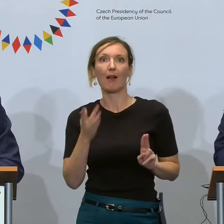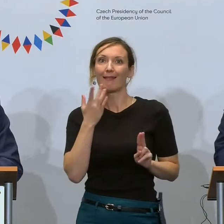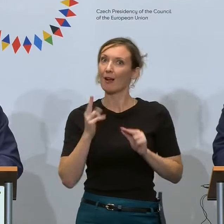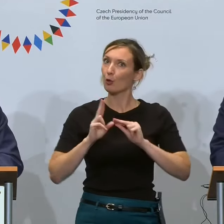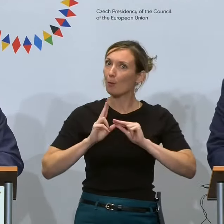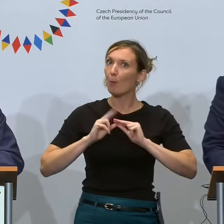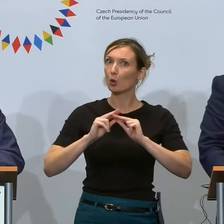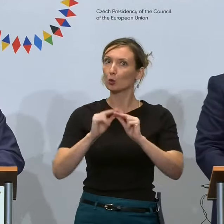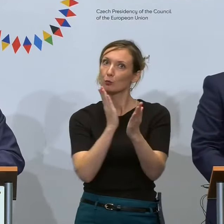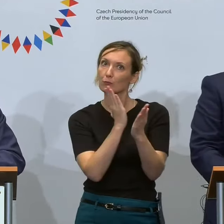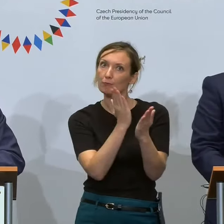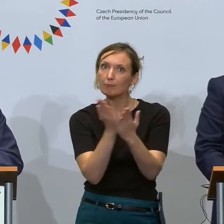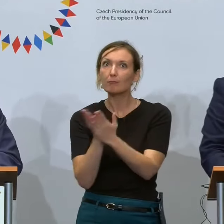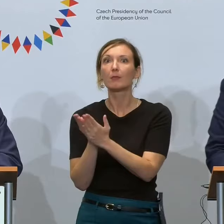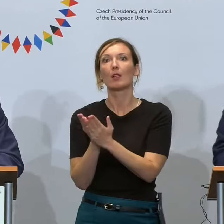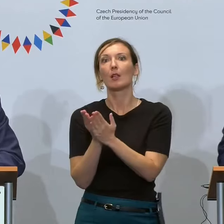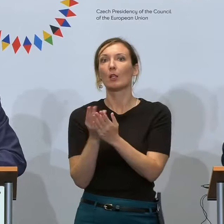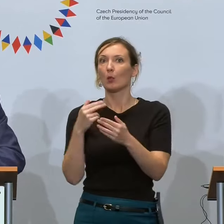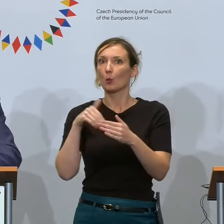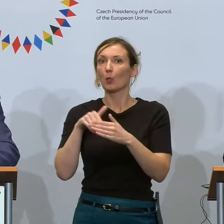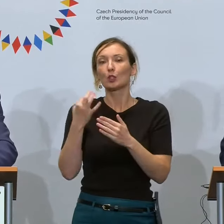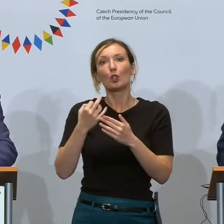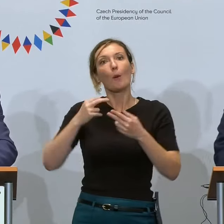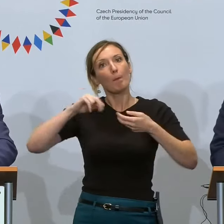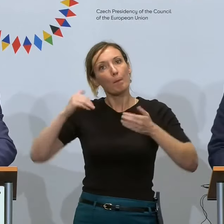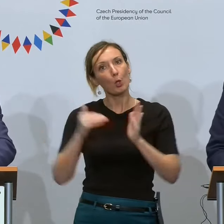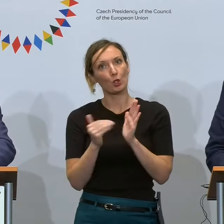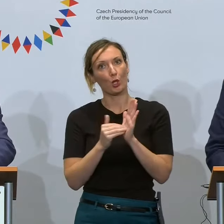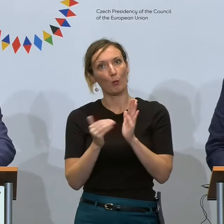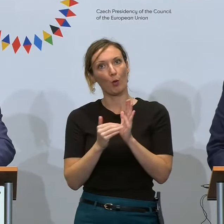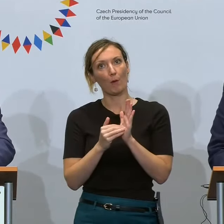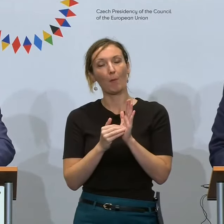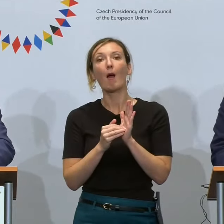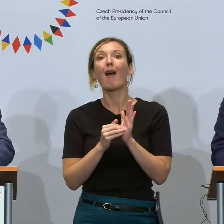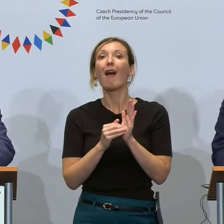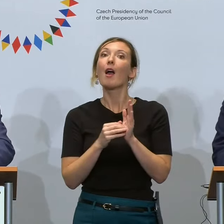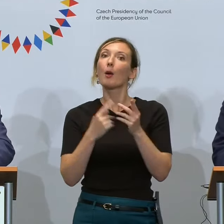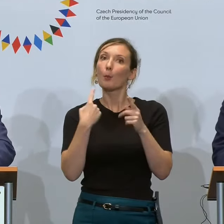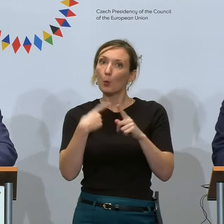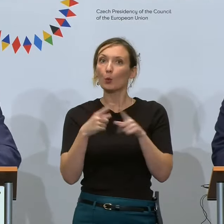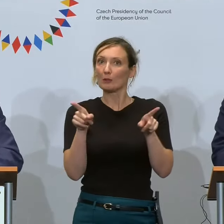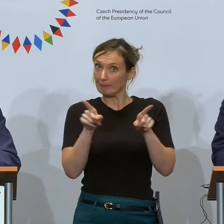respond better to the evolving needs of the Ukrainian army.